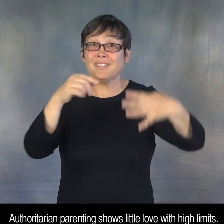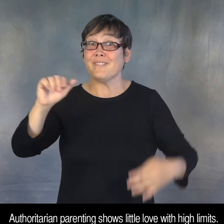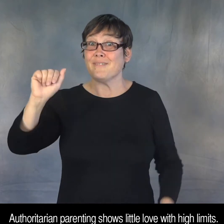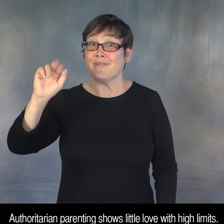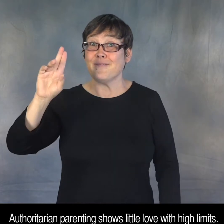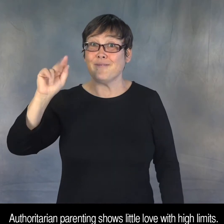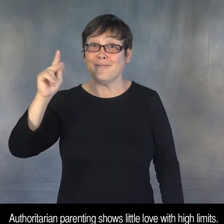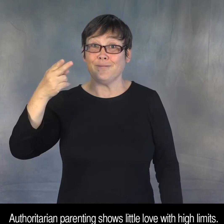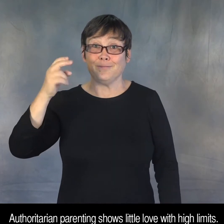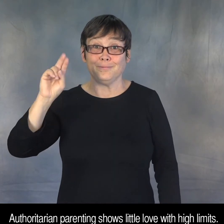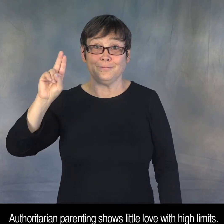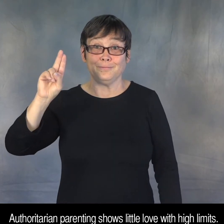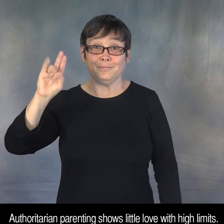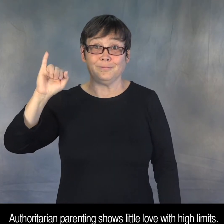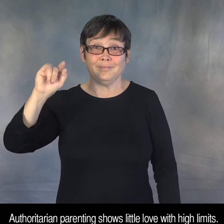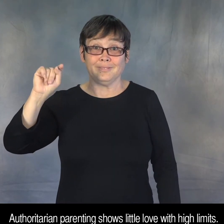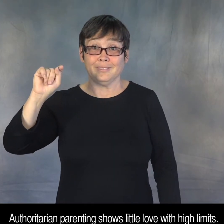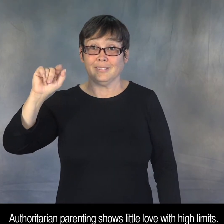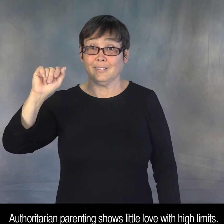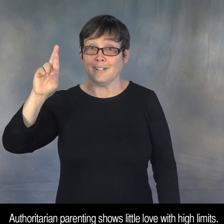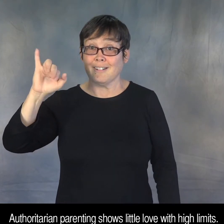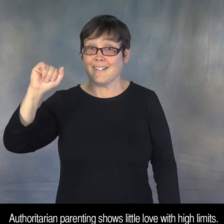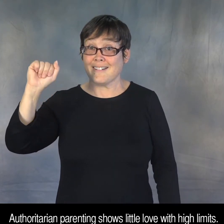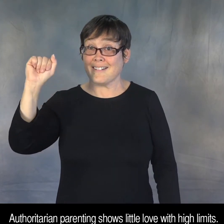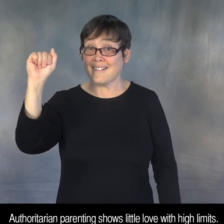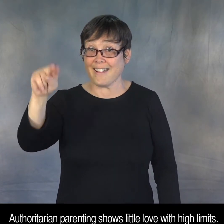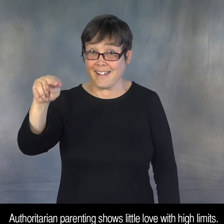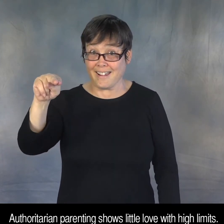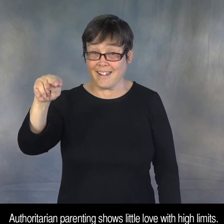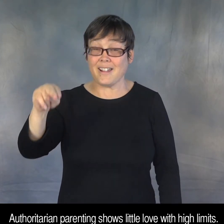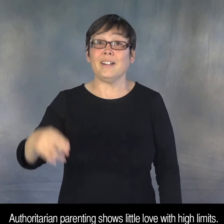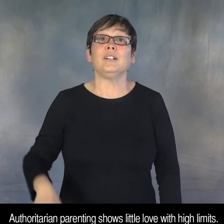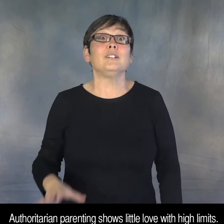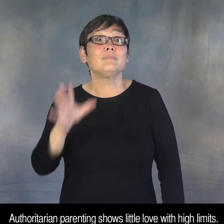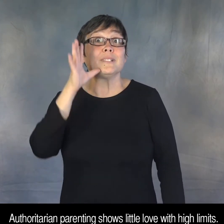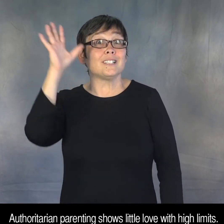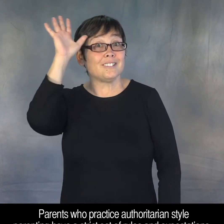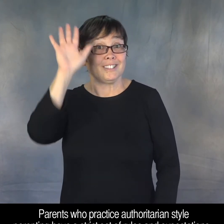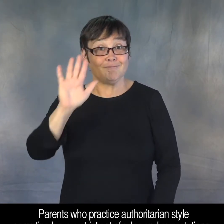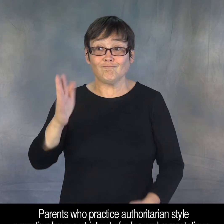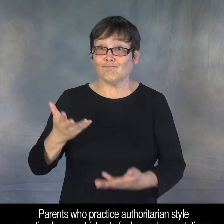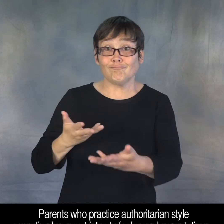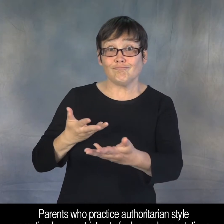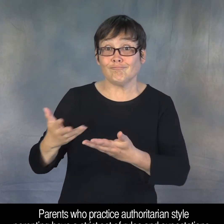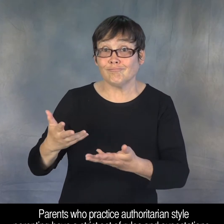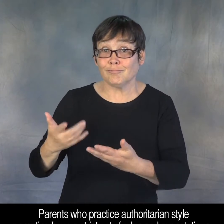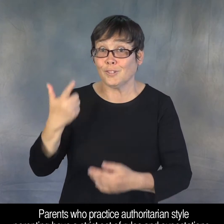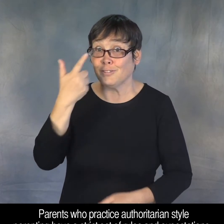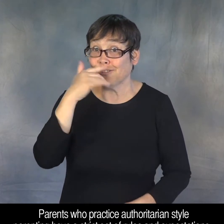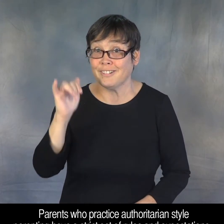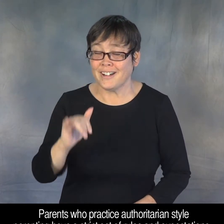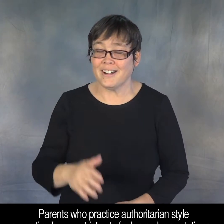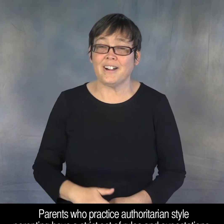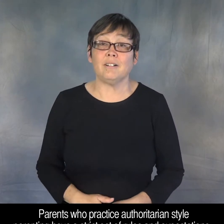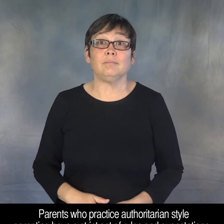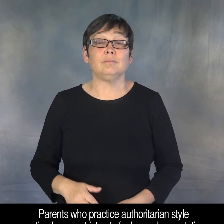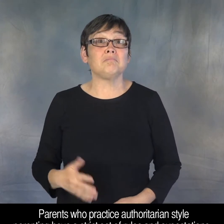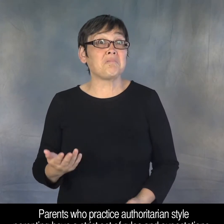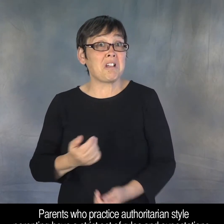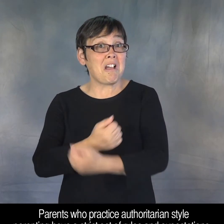Authoritarian parenting shows little love with high limits. Parents who practice authoritarian-style parenting